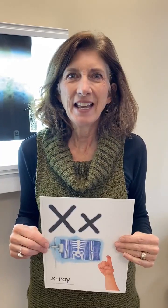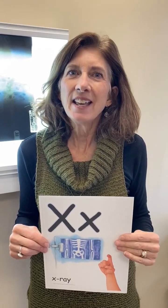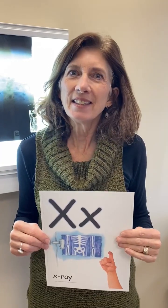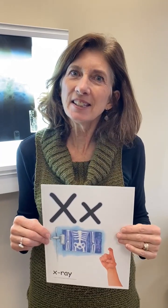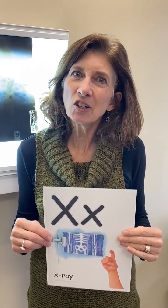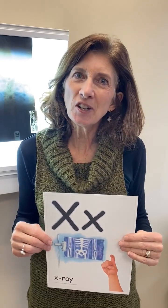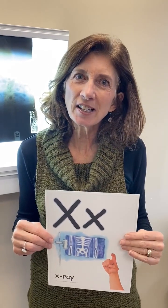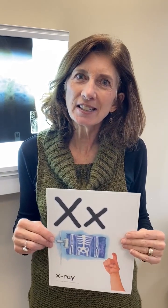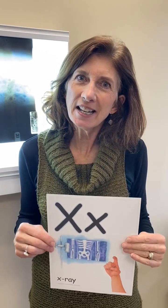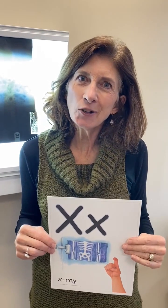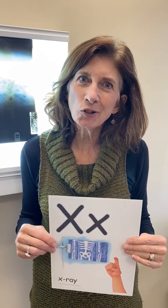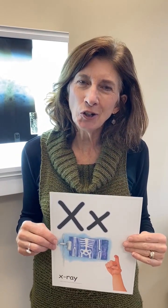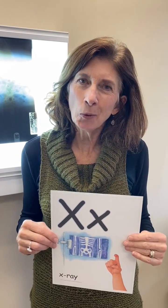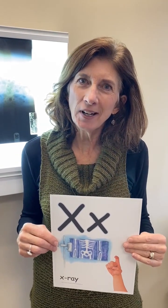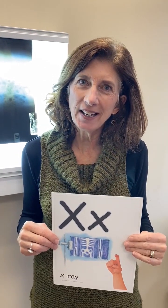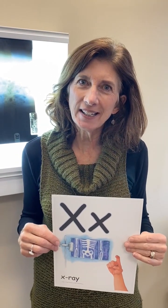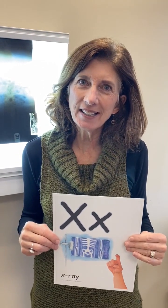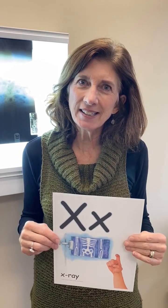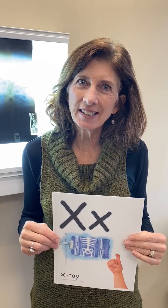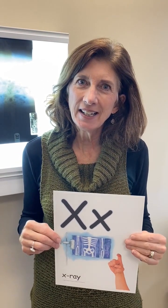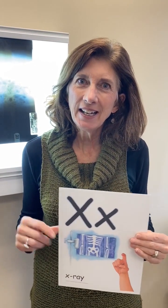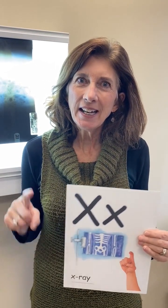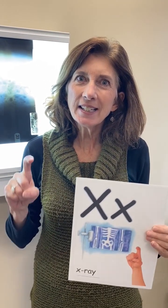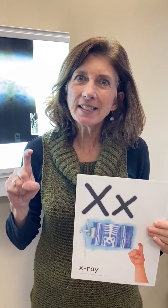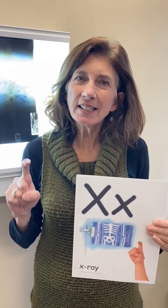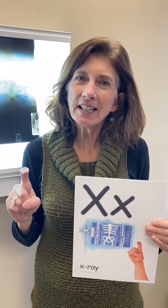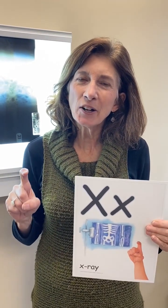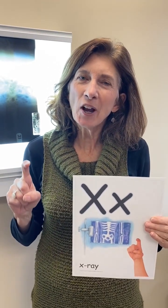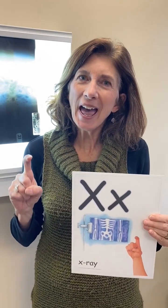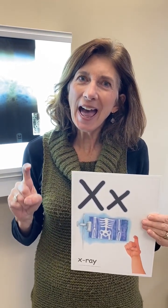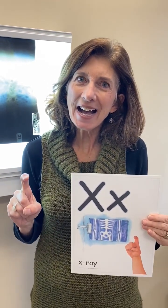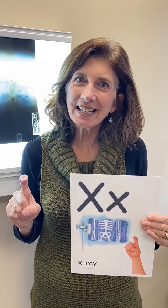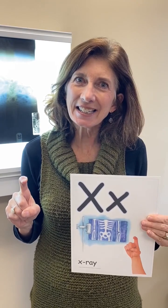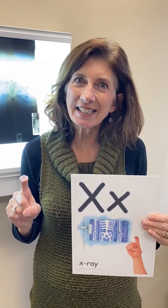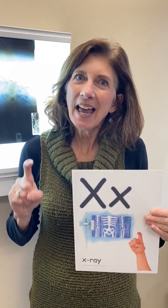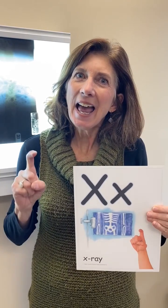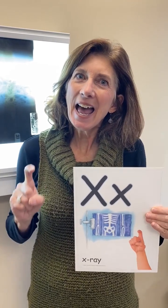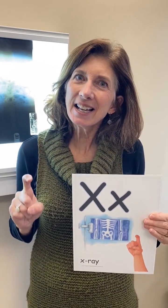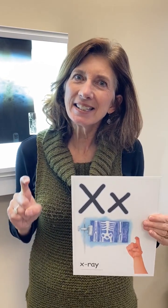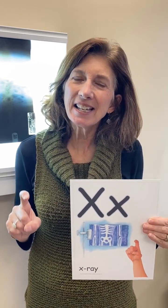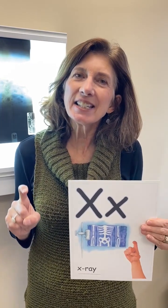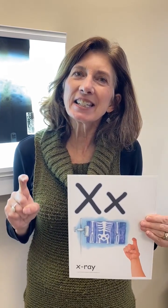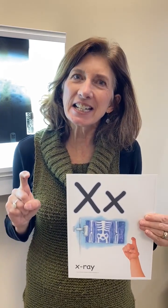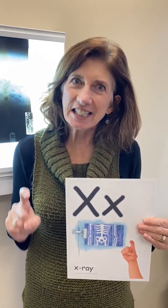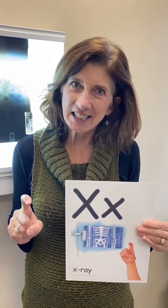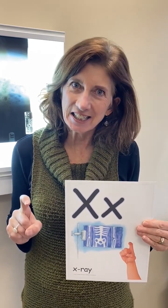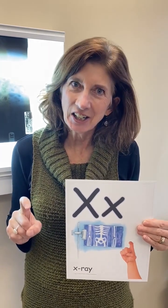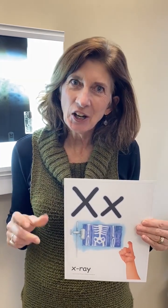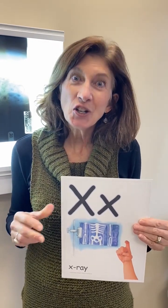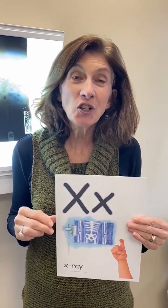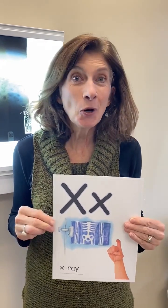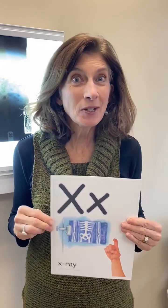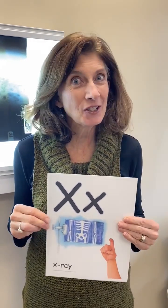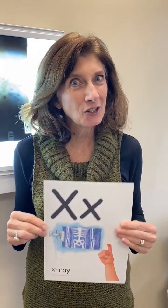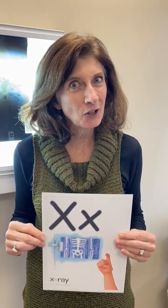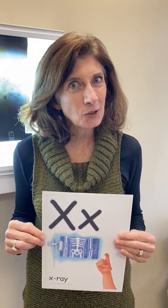This is our next letter. Do you know what it is? It's the letter X. X says X. Do you know what starts with